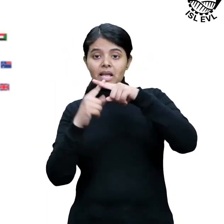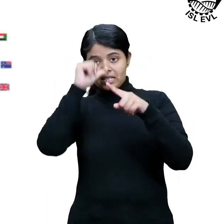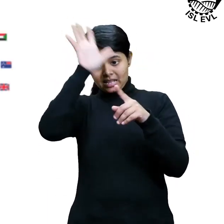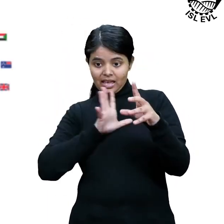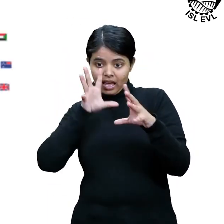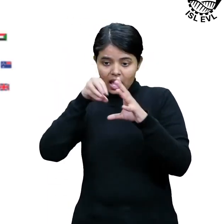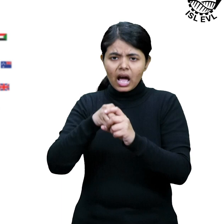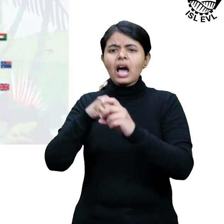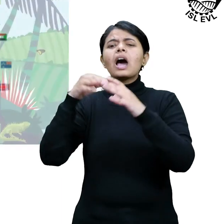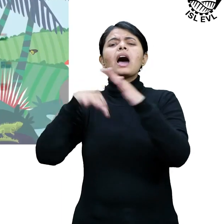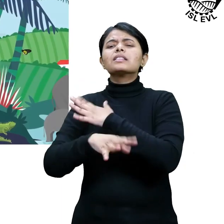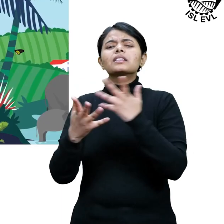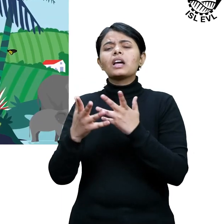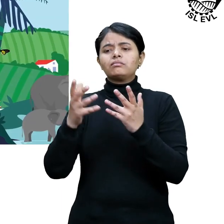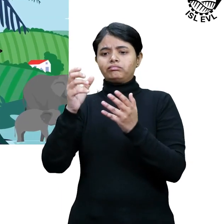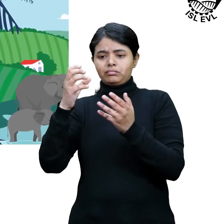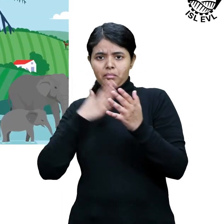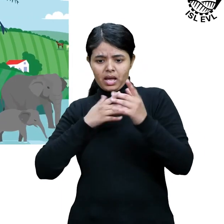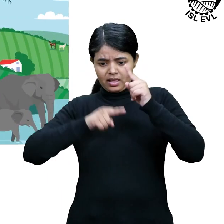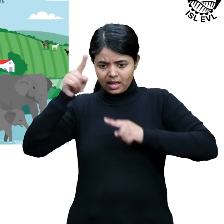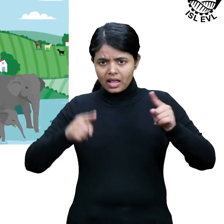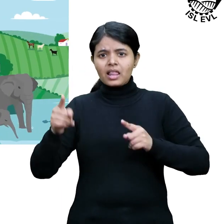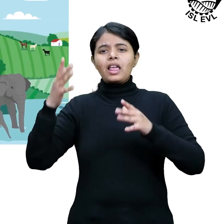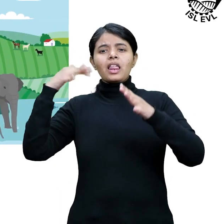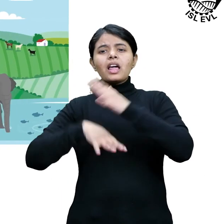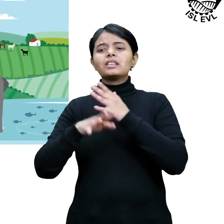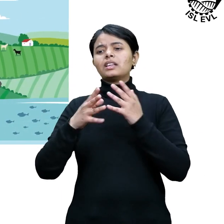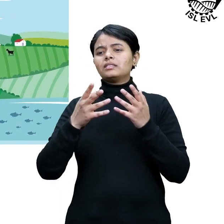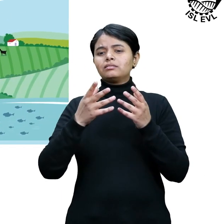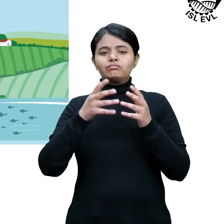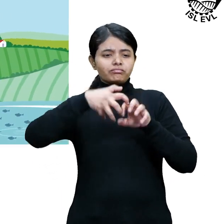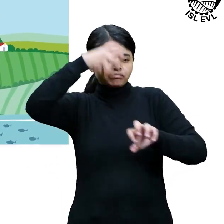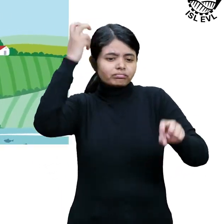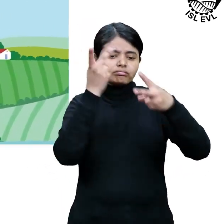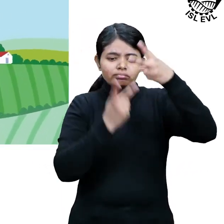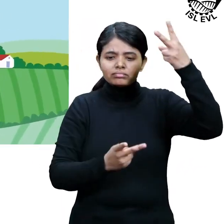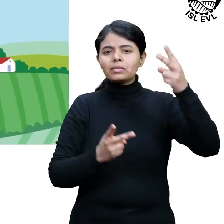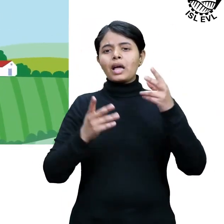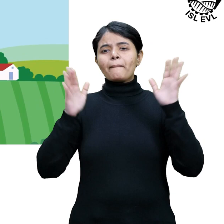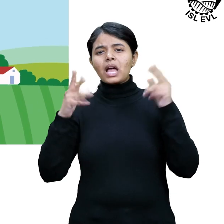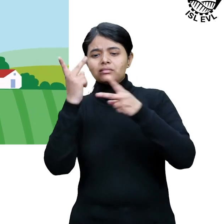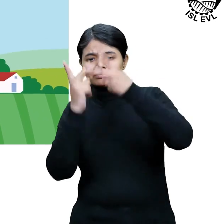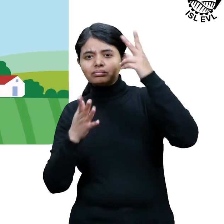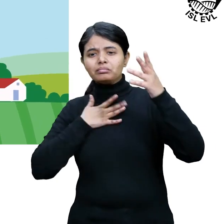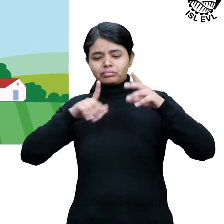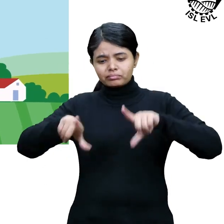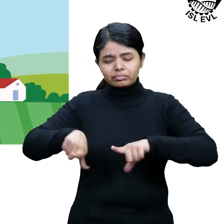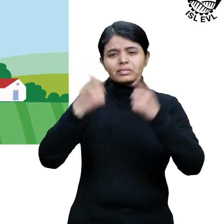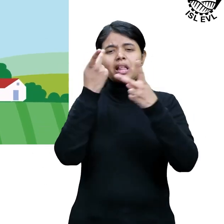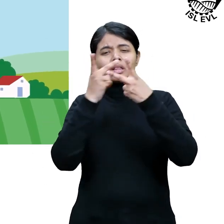countries, including India. It addresses all aspects of biological diversity, that is,